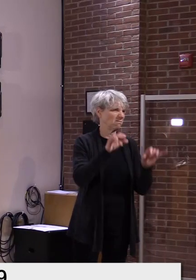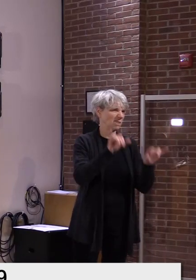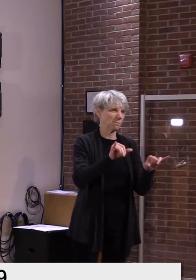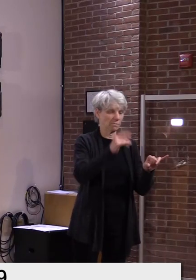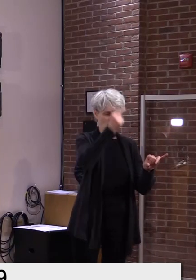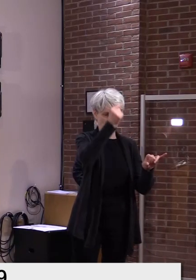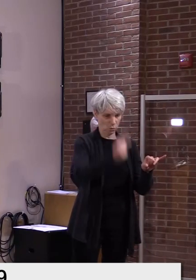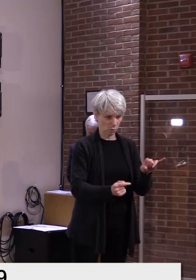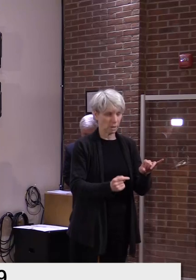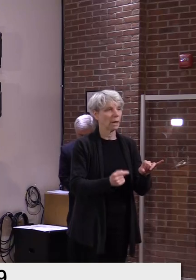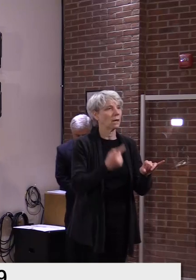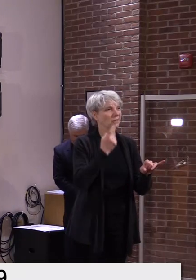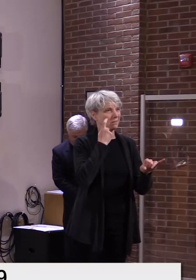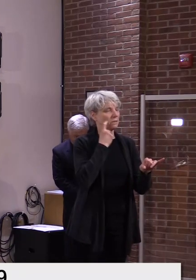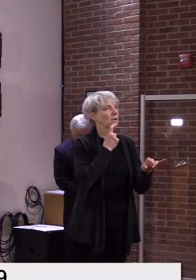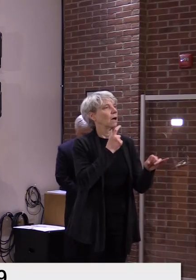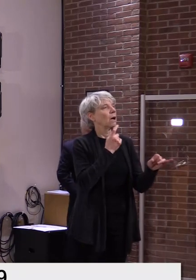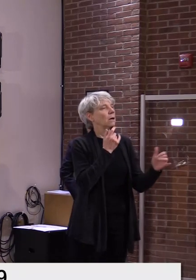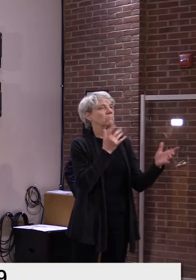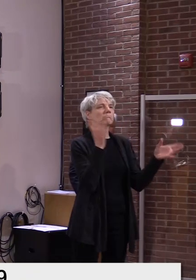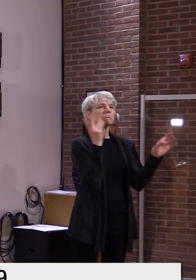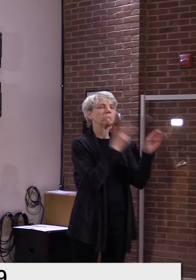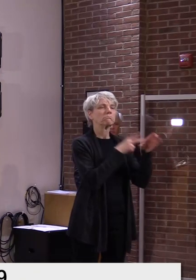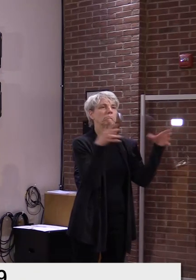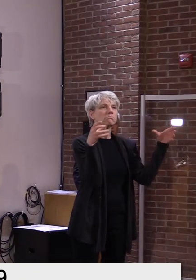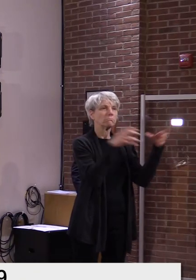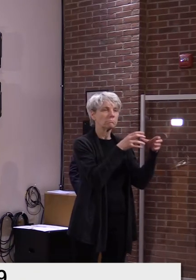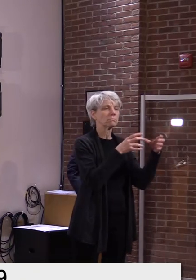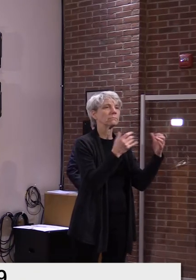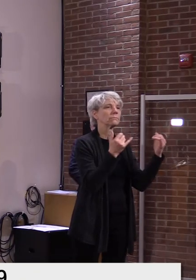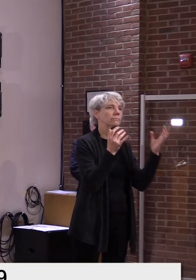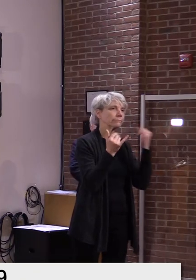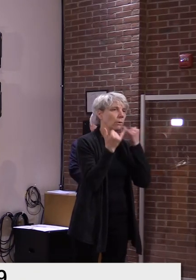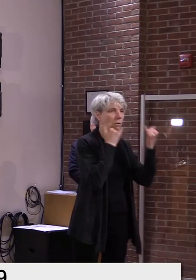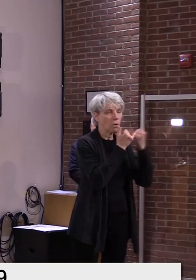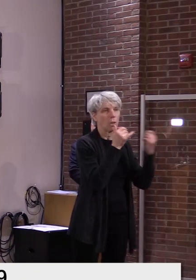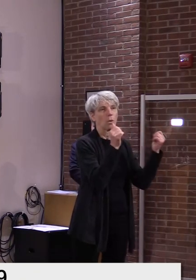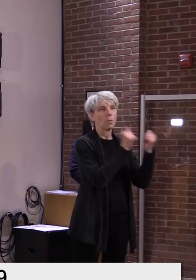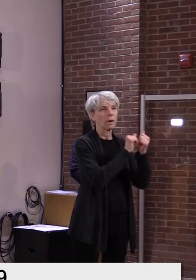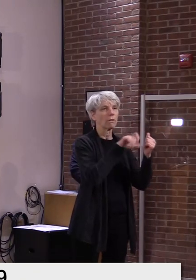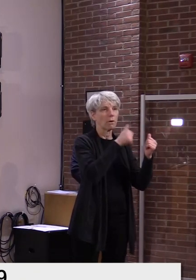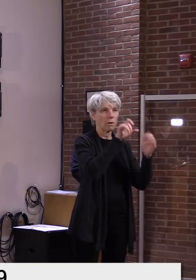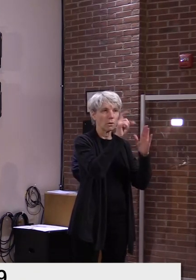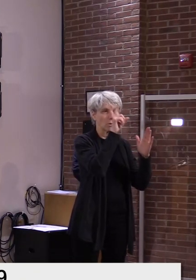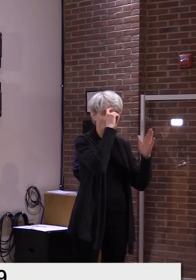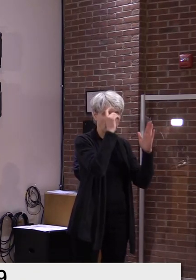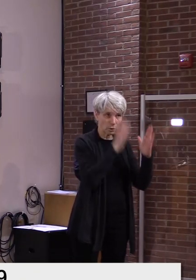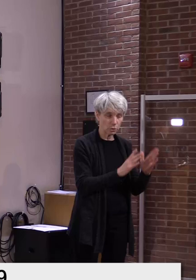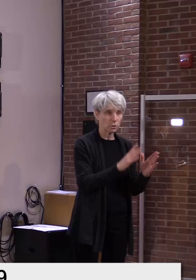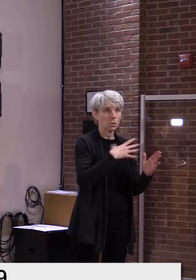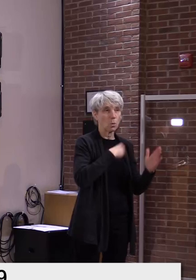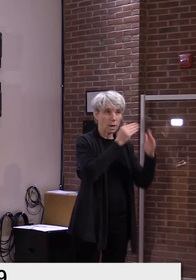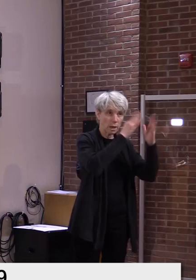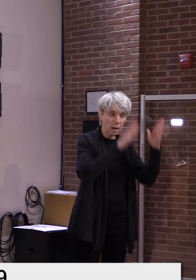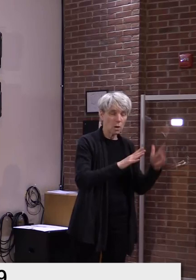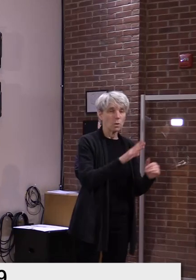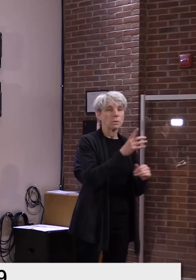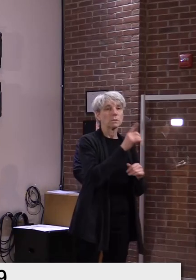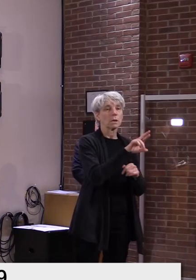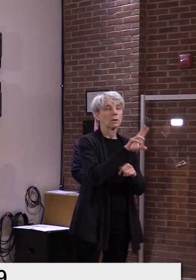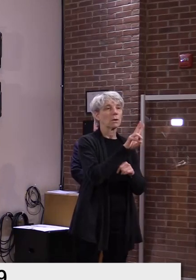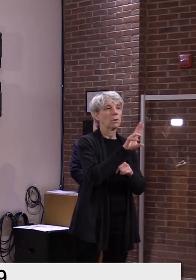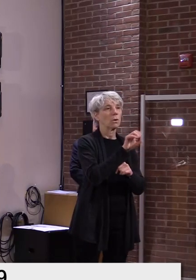governors, the CDC director, Dr. Walensky, White House officials, and others. And here's what we heard.